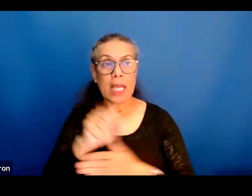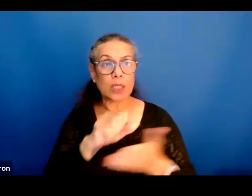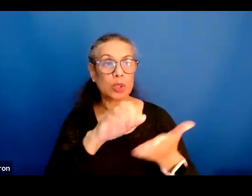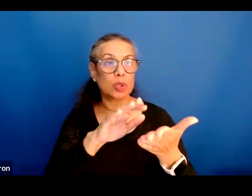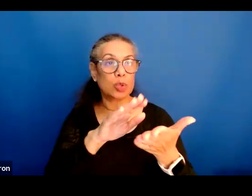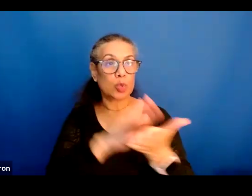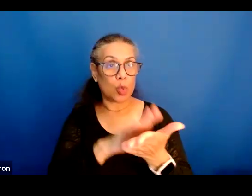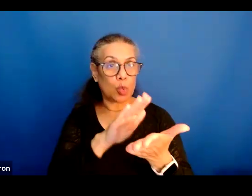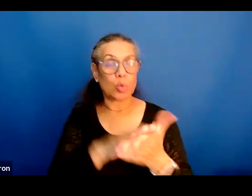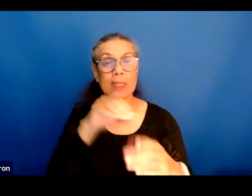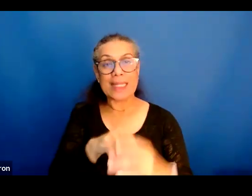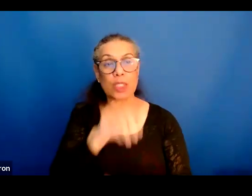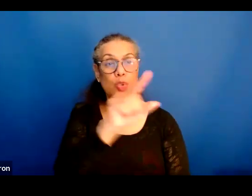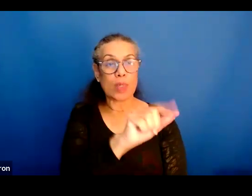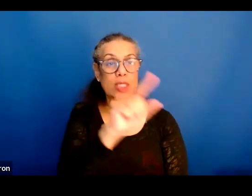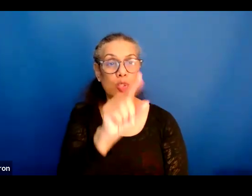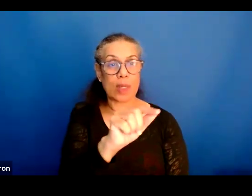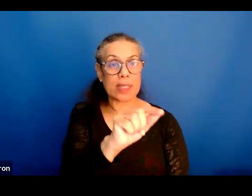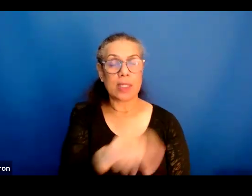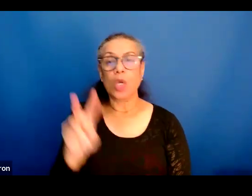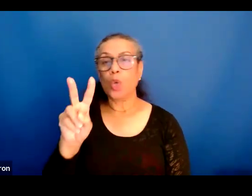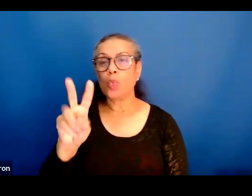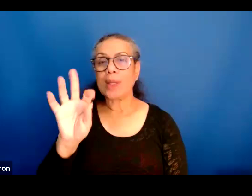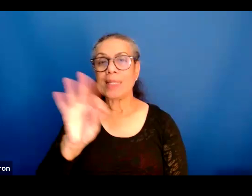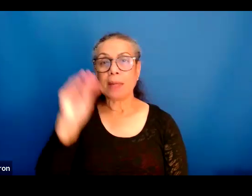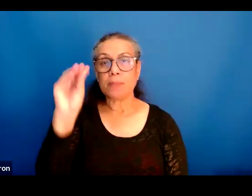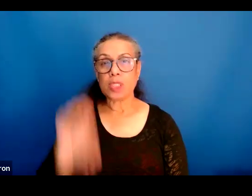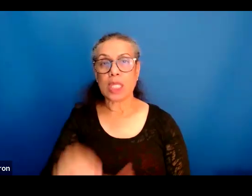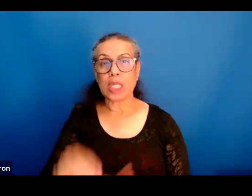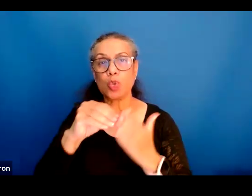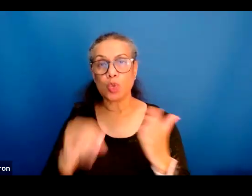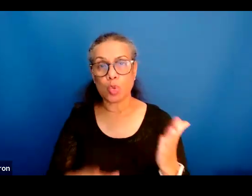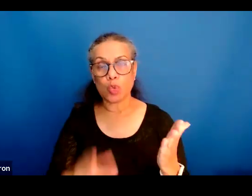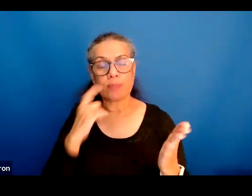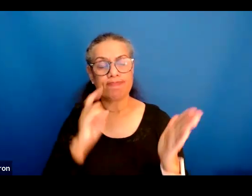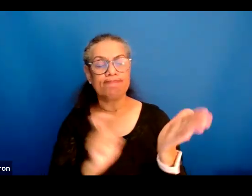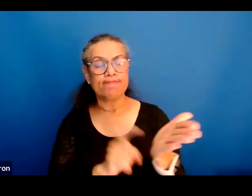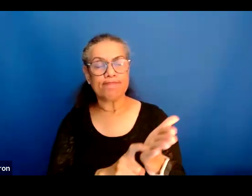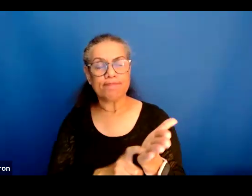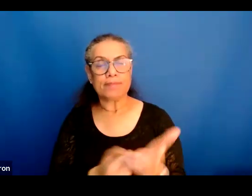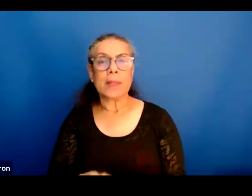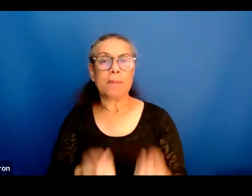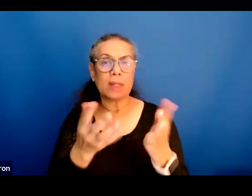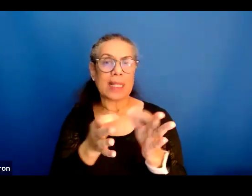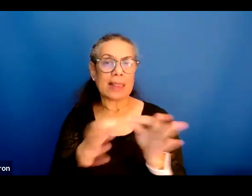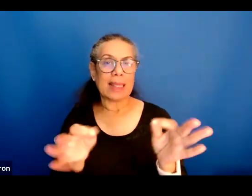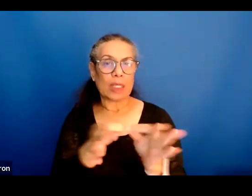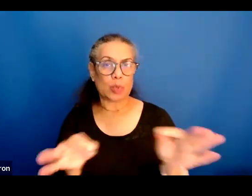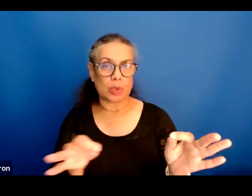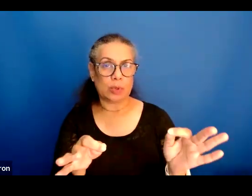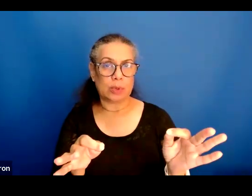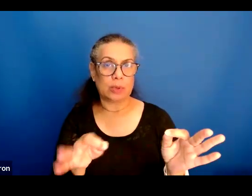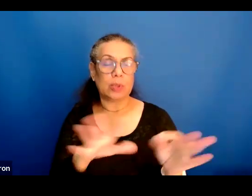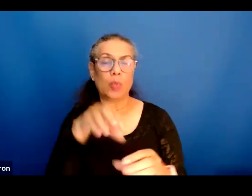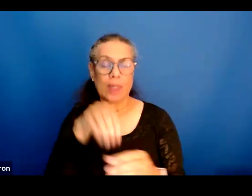in 2020, 29% of the students who were identified as multilingual learners were enrolled in a